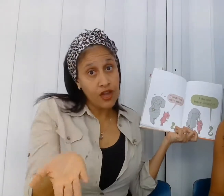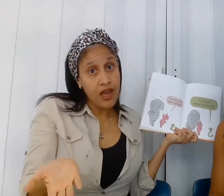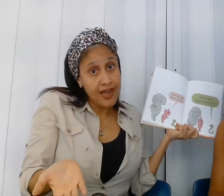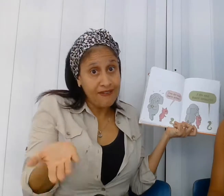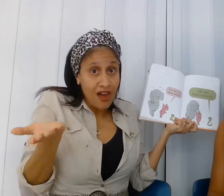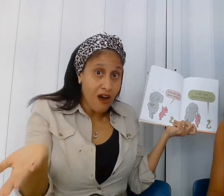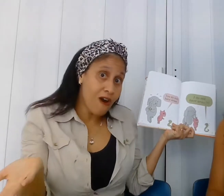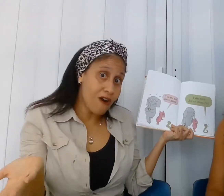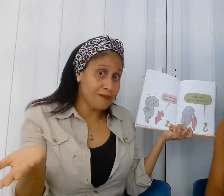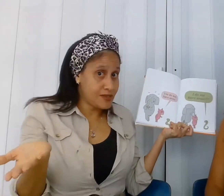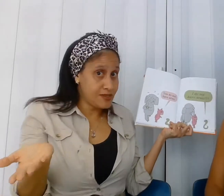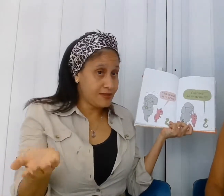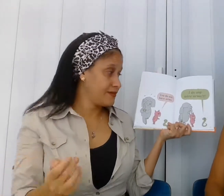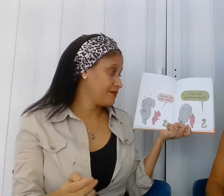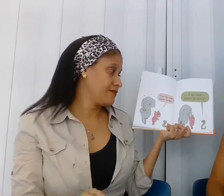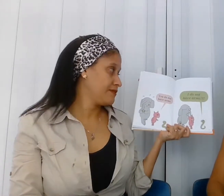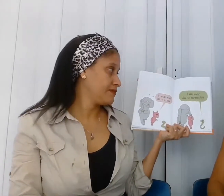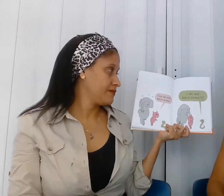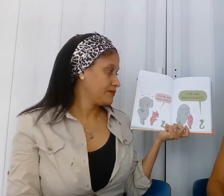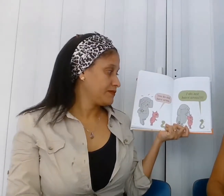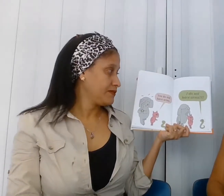You do not have arms.